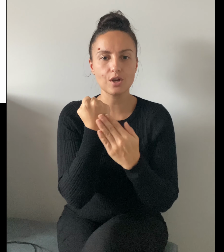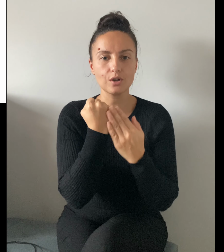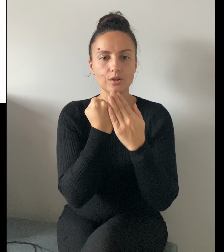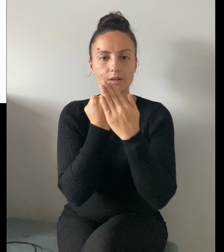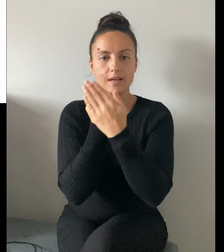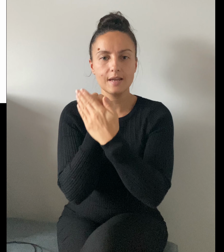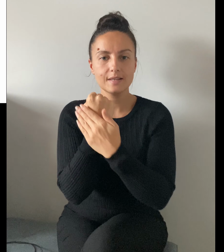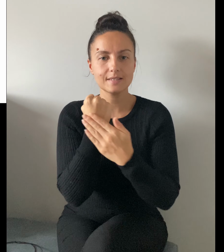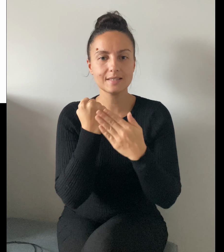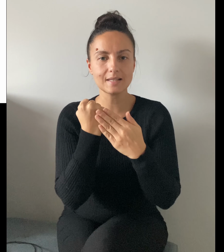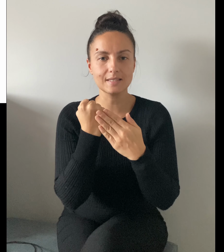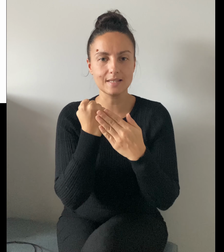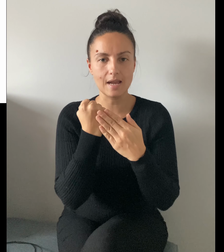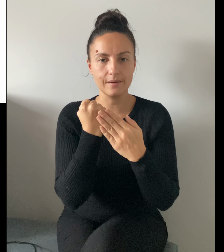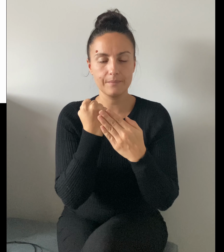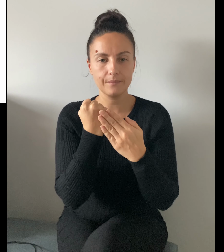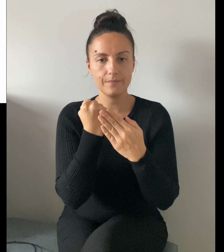circle. Saturday,